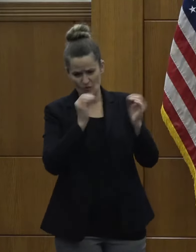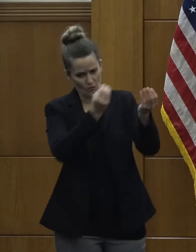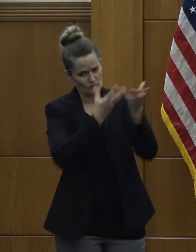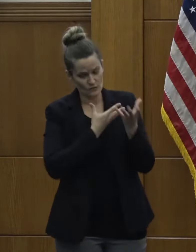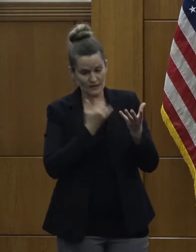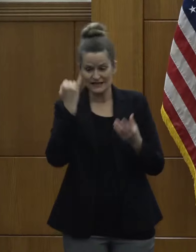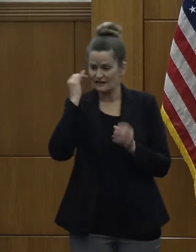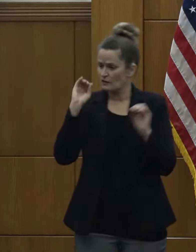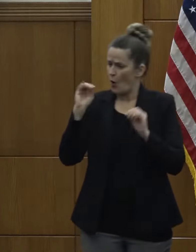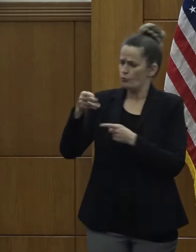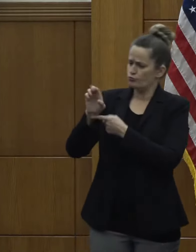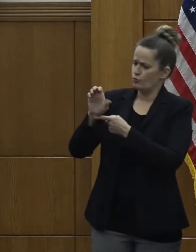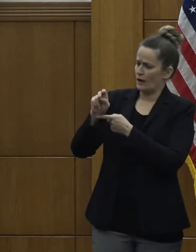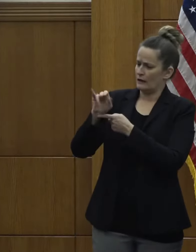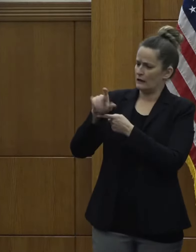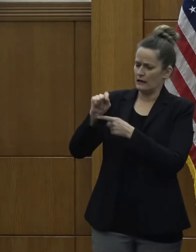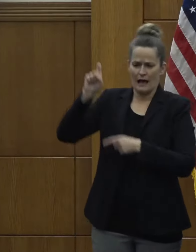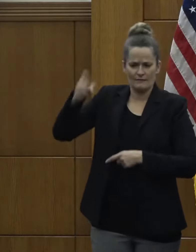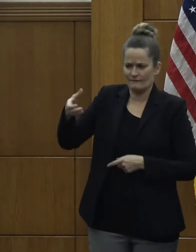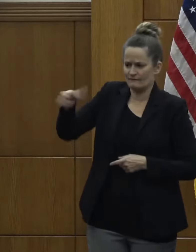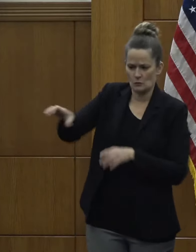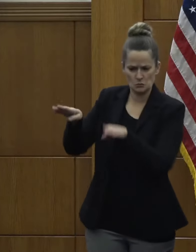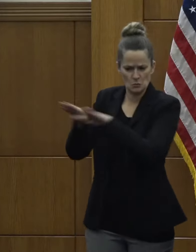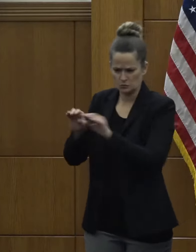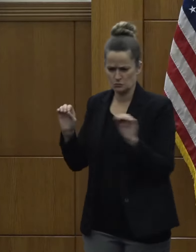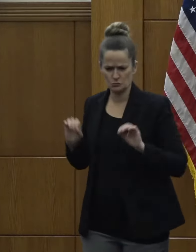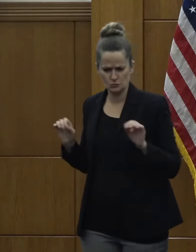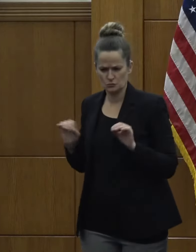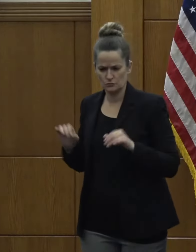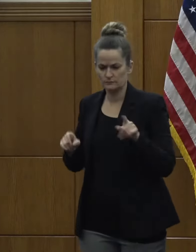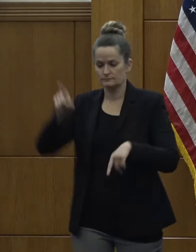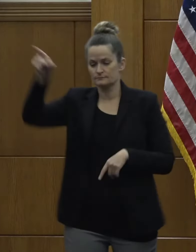Last on the phone, Denise Lavoie, do you have any questions for us?